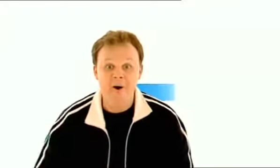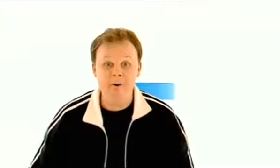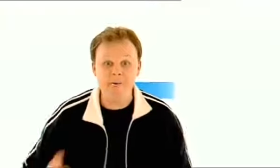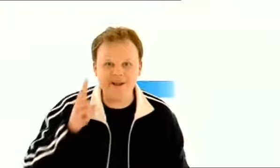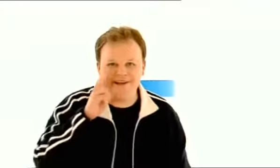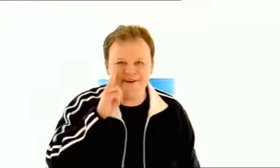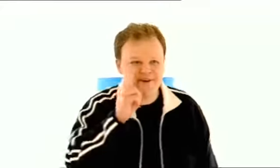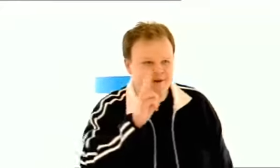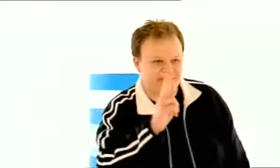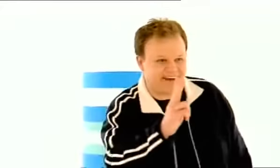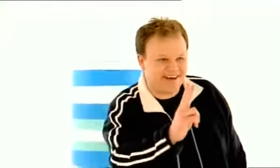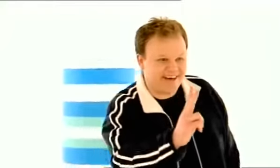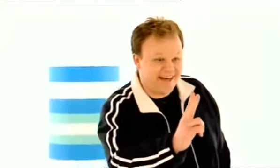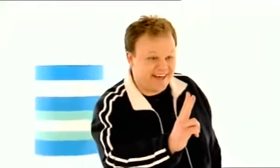Oh, look!